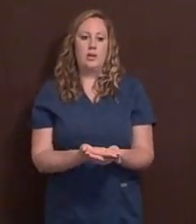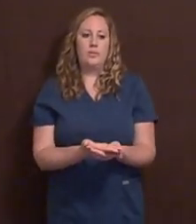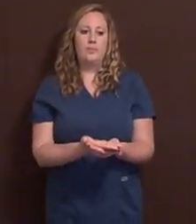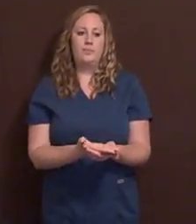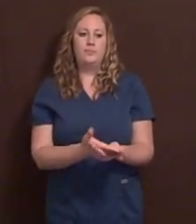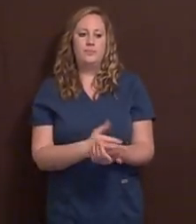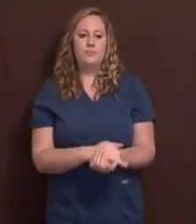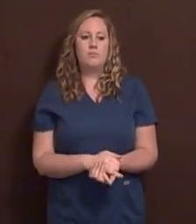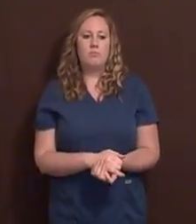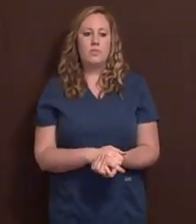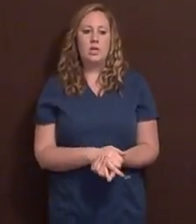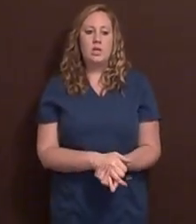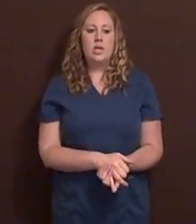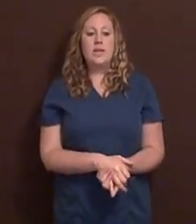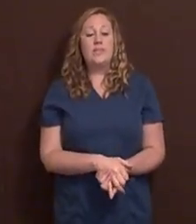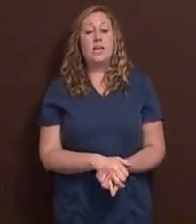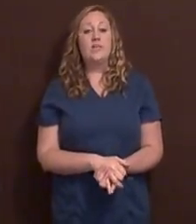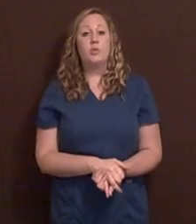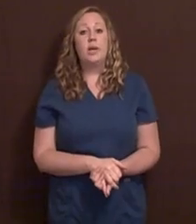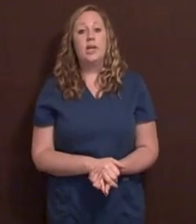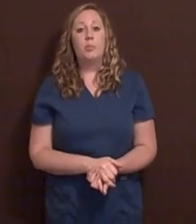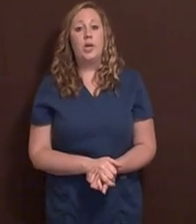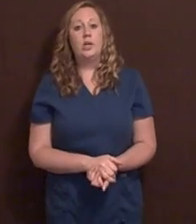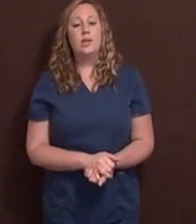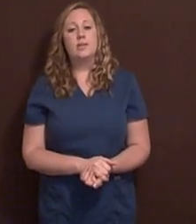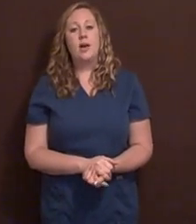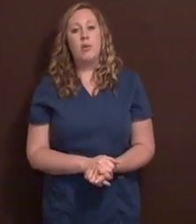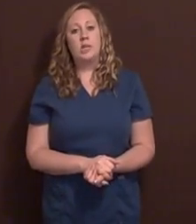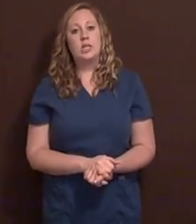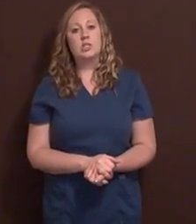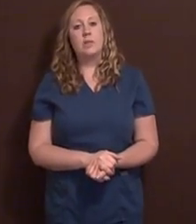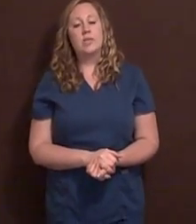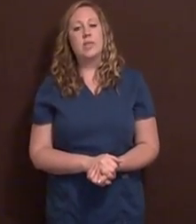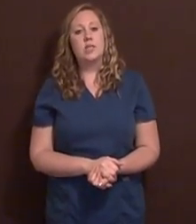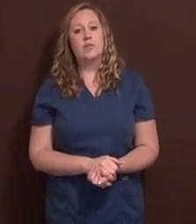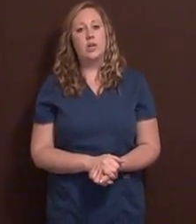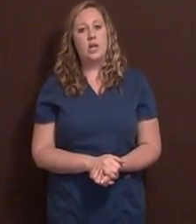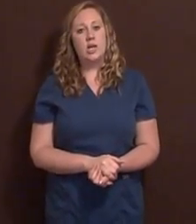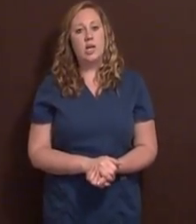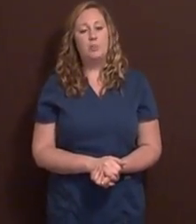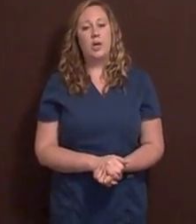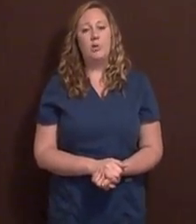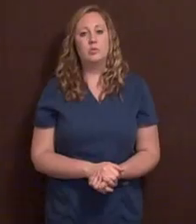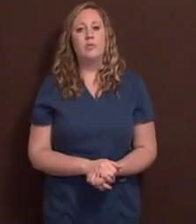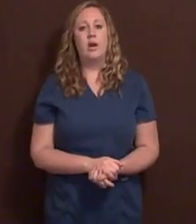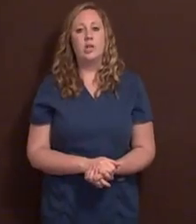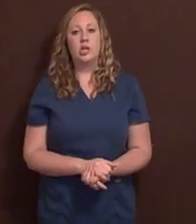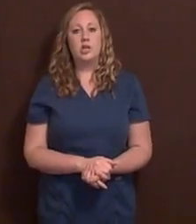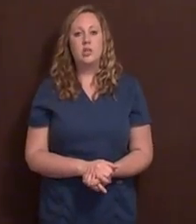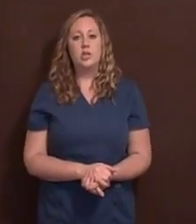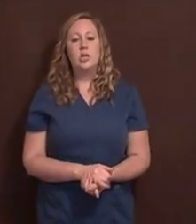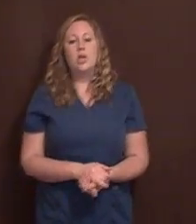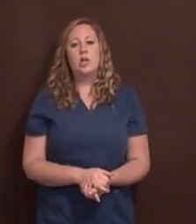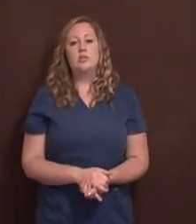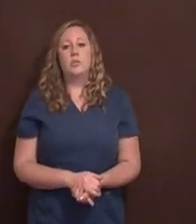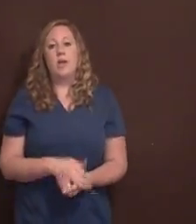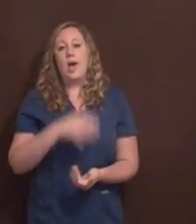Pancake. The sign for peanut butter is a combination of the signs for nut and butter, which we've already learned. So we